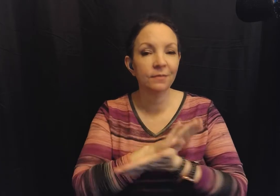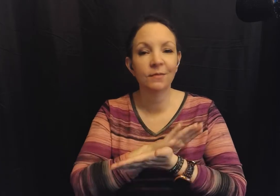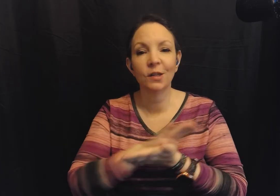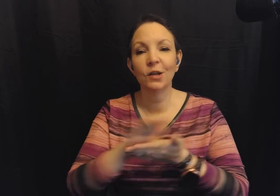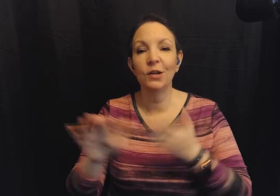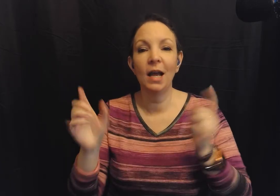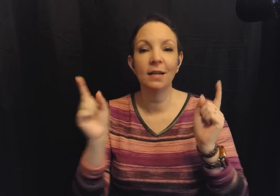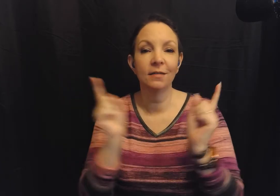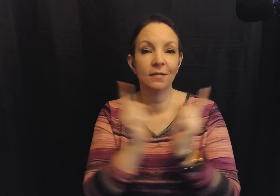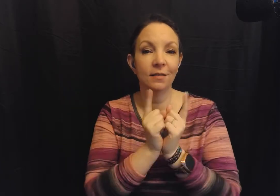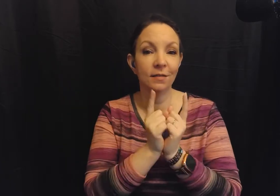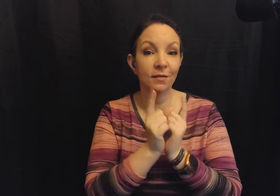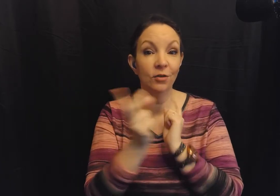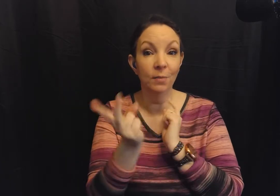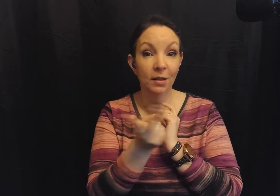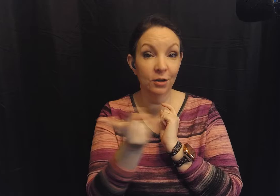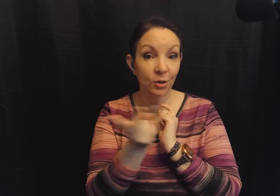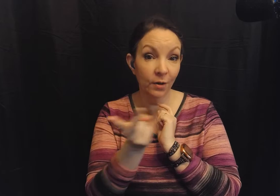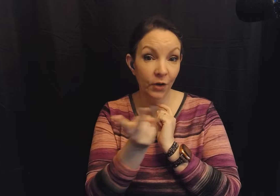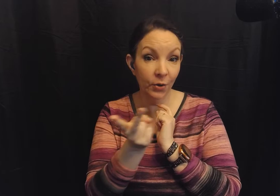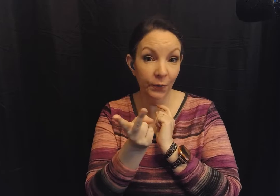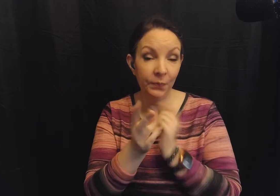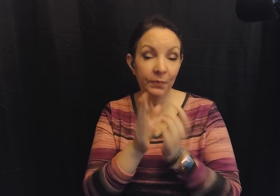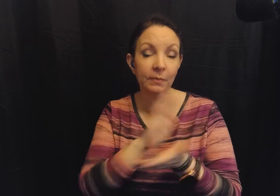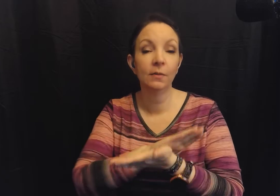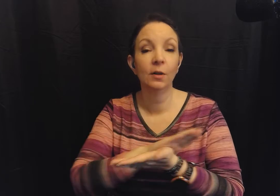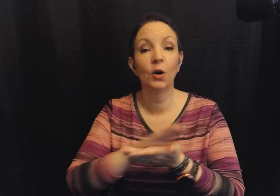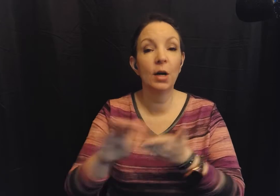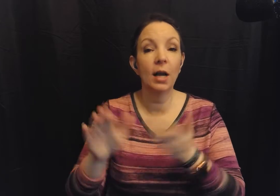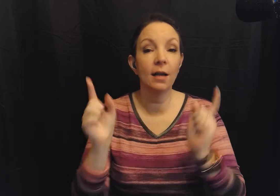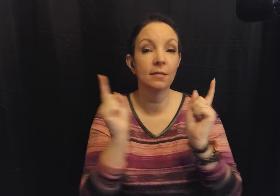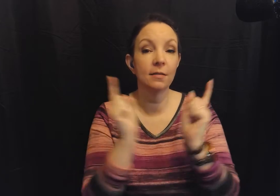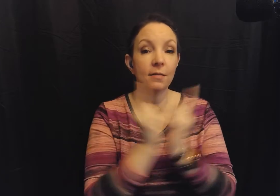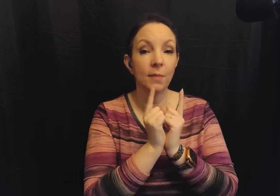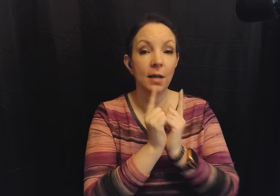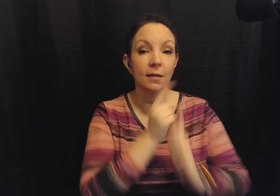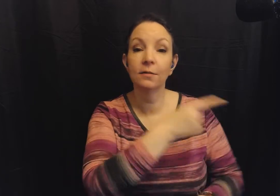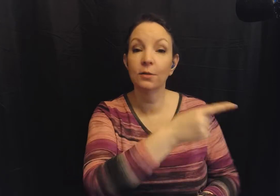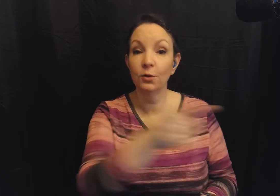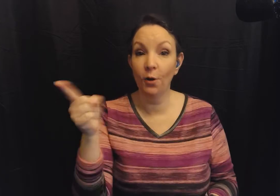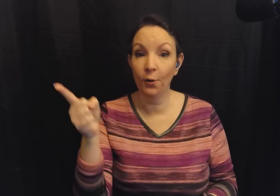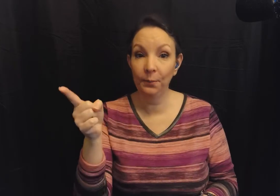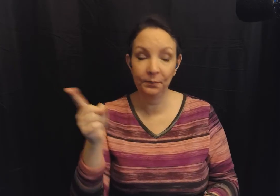Or nice to meet the two of you. Or nice to meet you all.